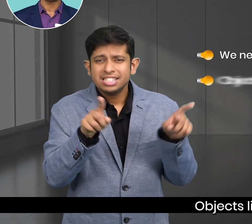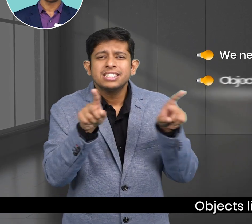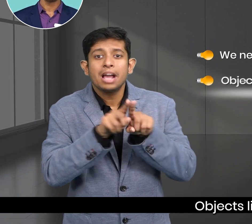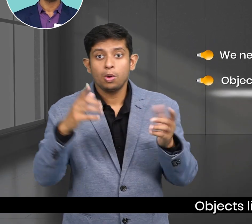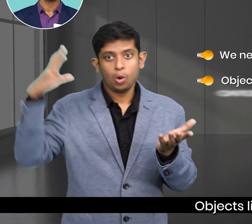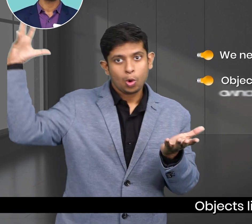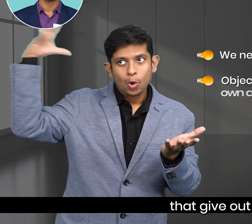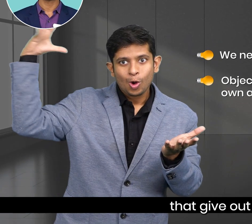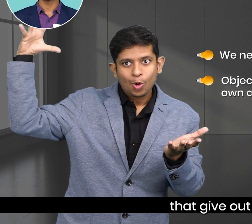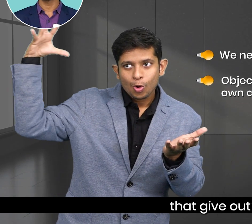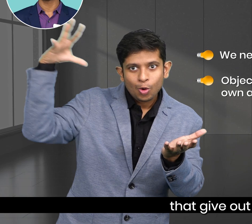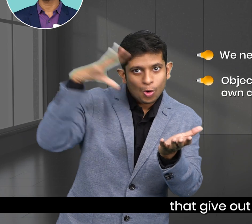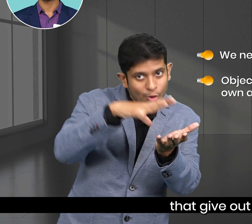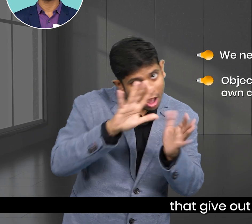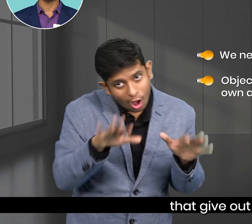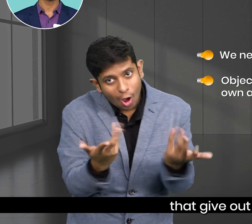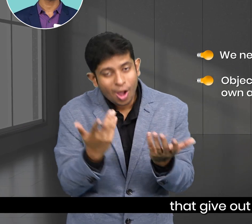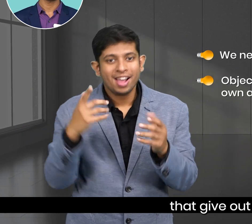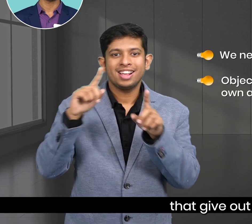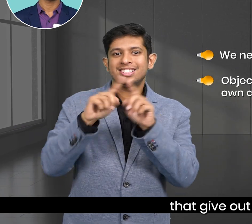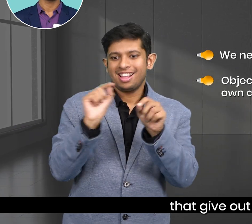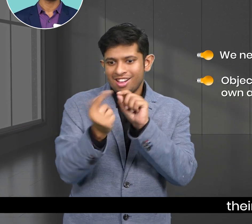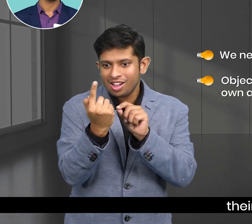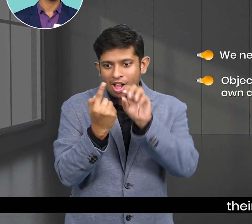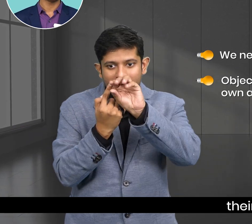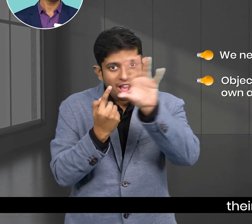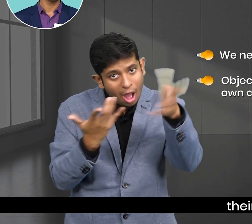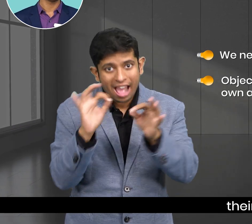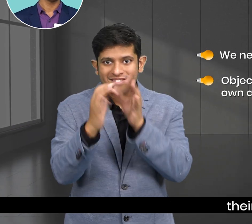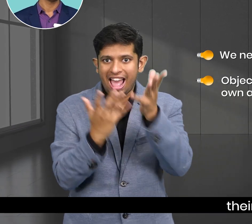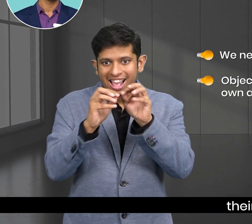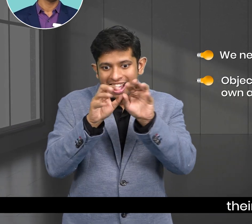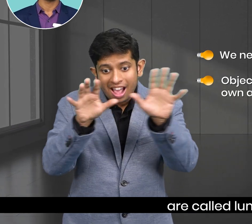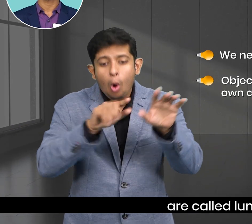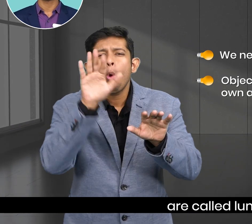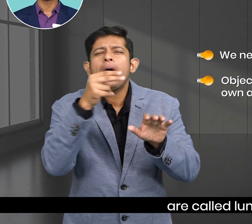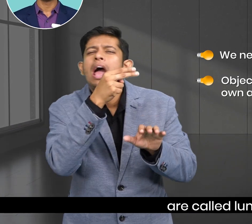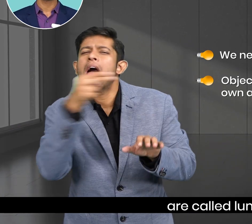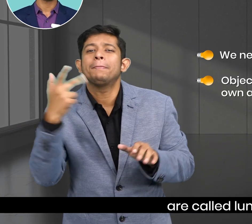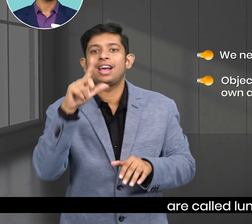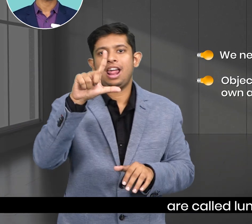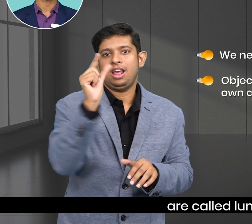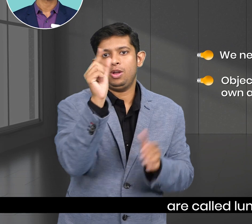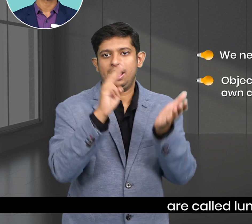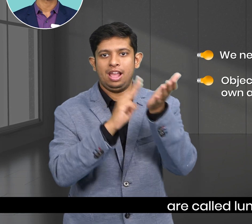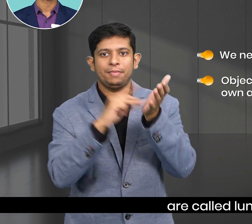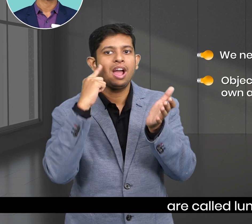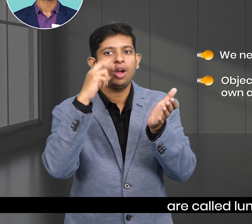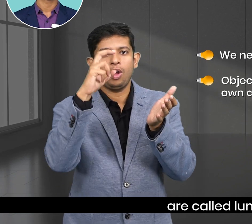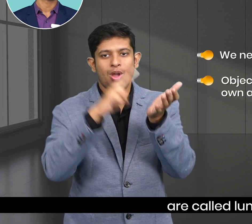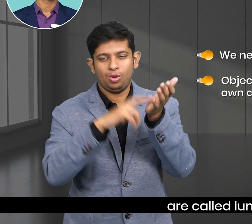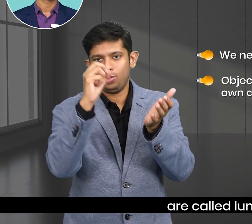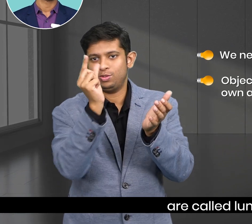Objects like the sun that give out or emit light of their own are called luminous objects.